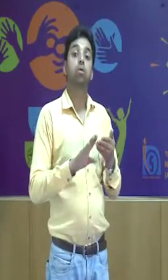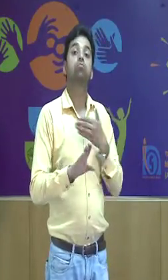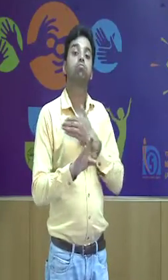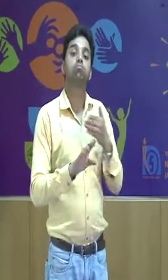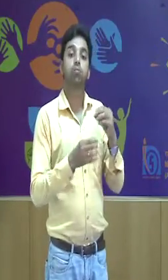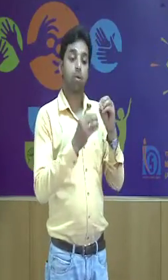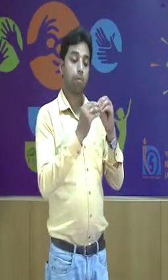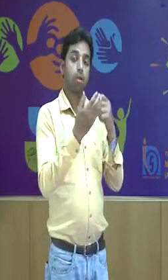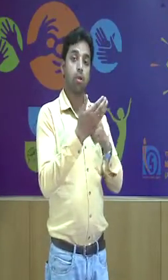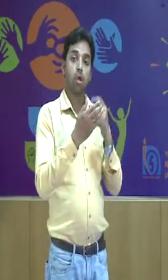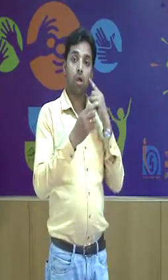By the British government.